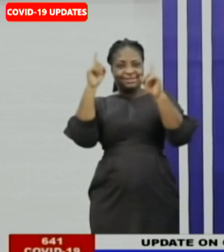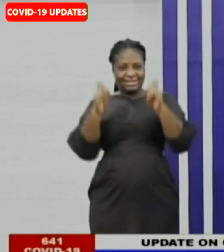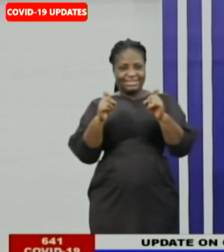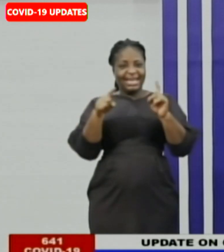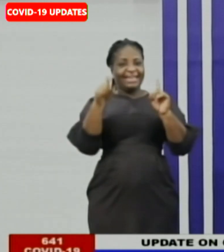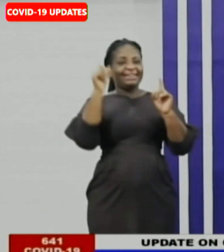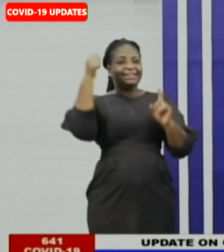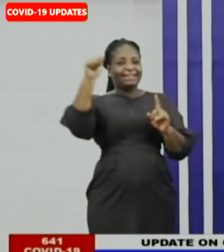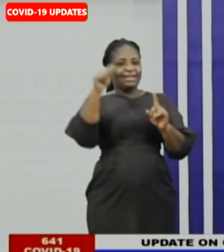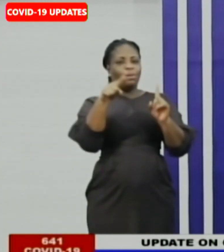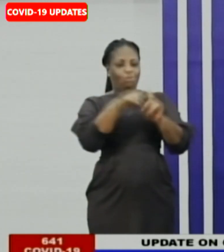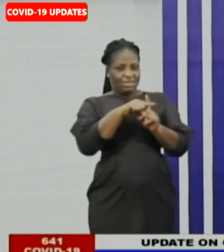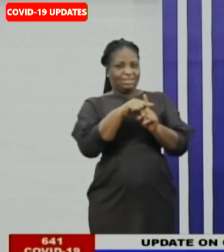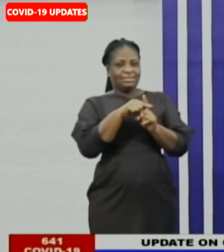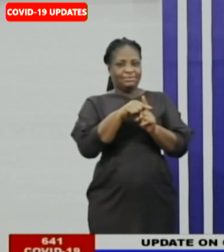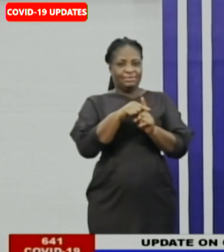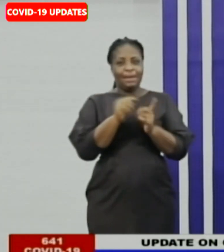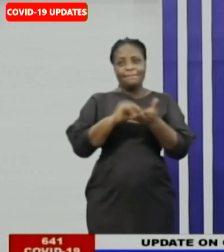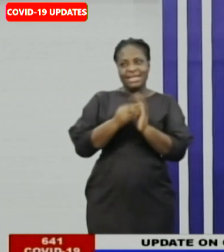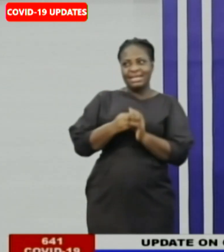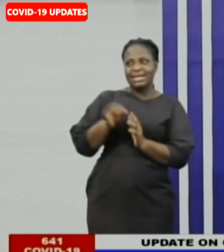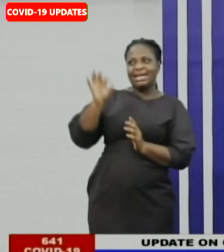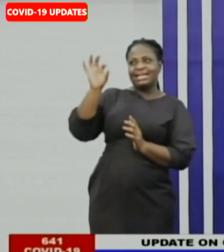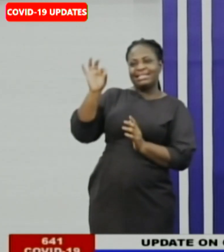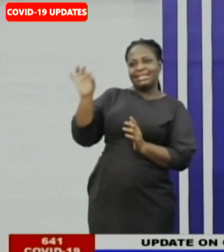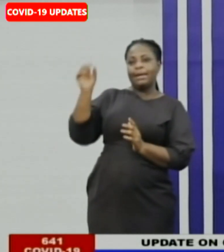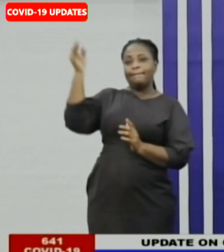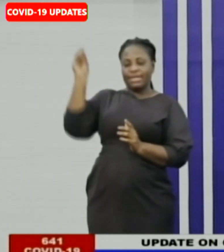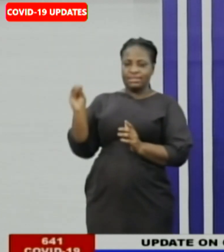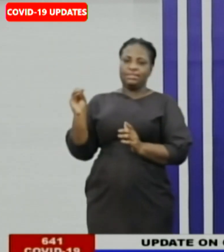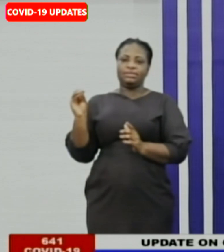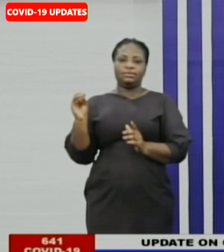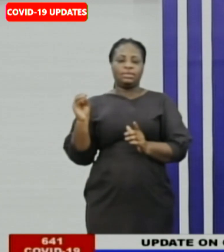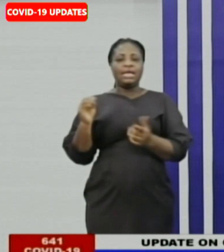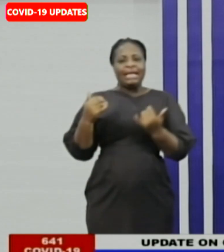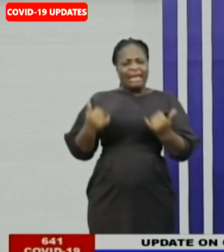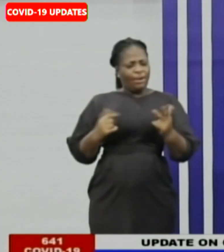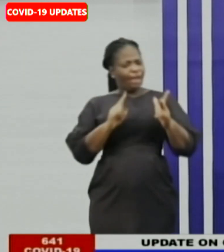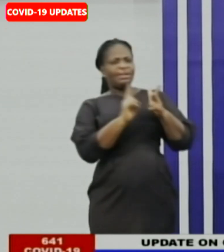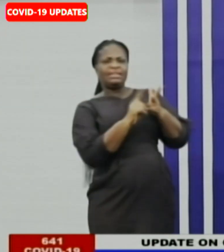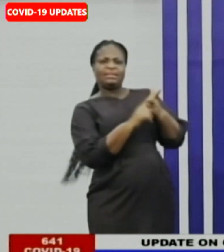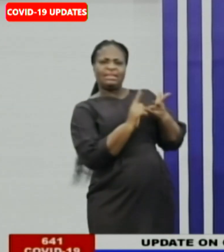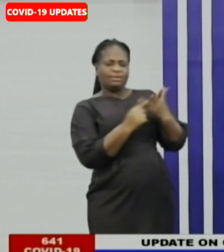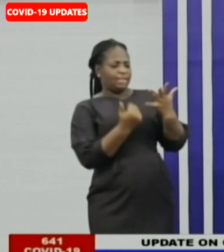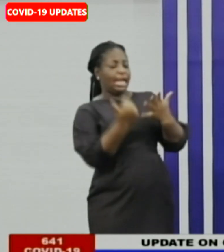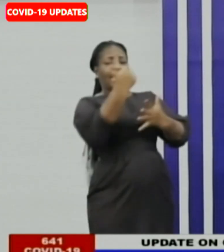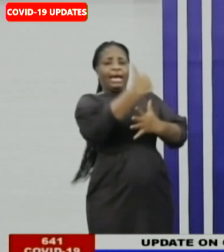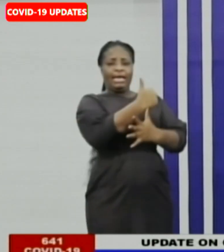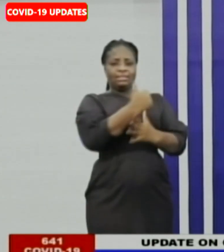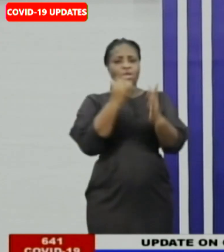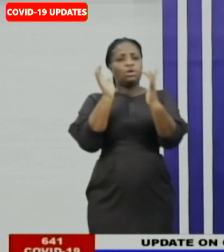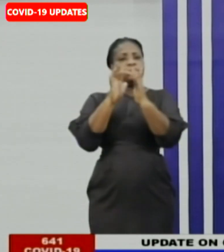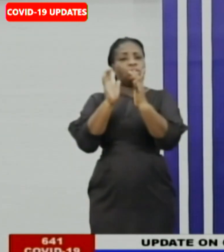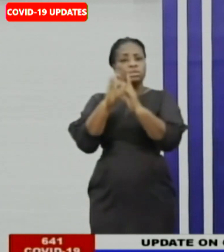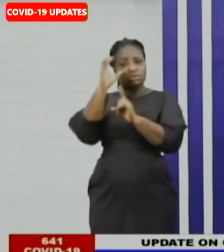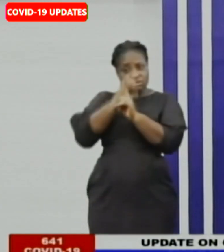That was 91% of that. Then we had the 3rd level of the enhanced contact tracing and testing. That is where